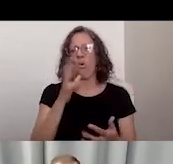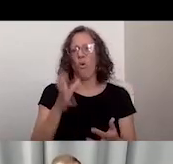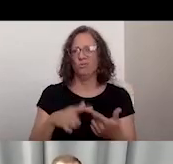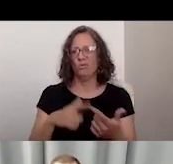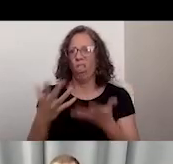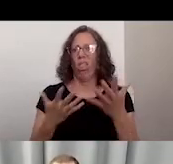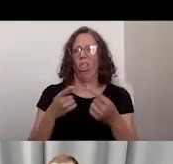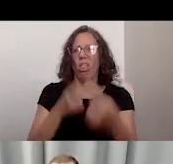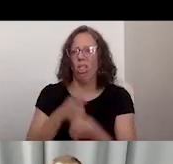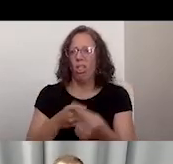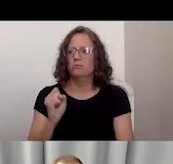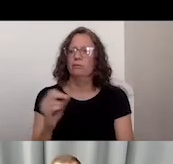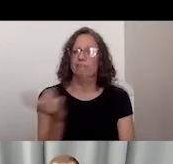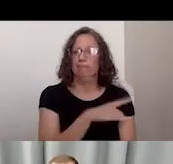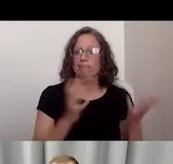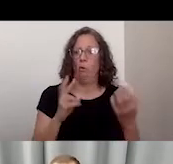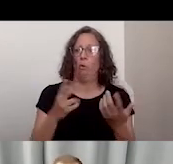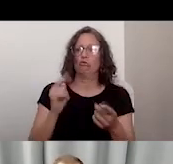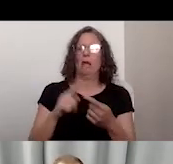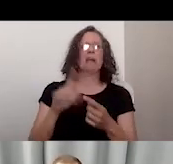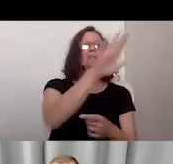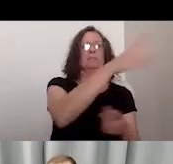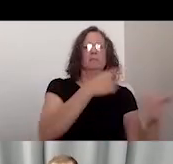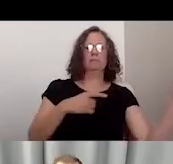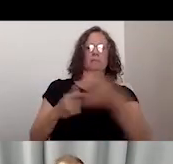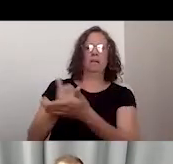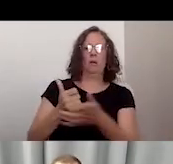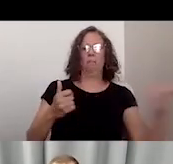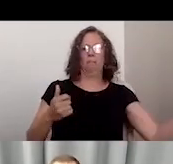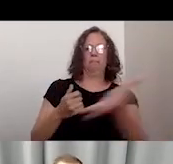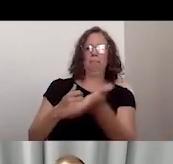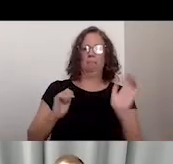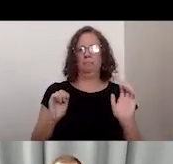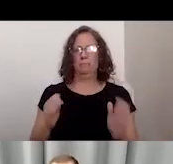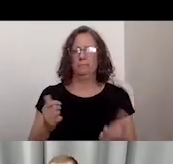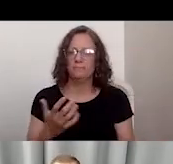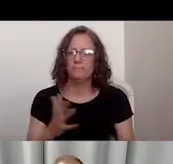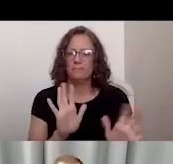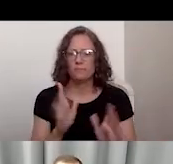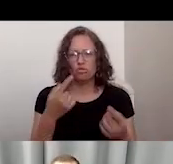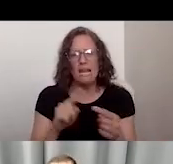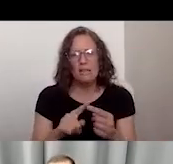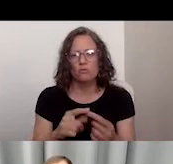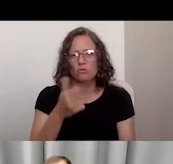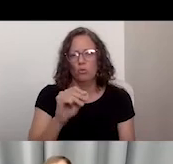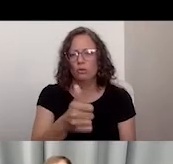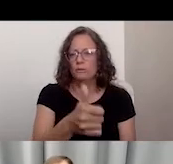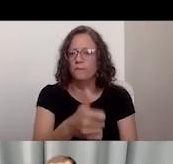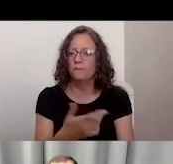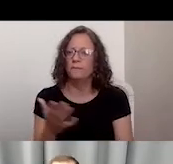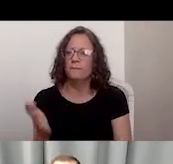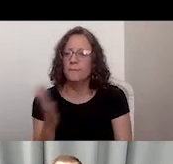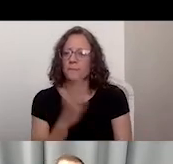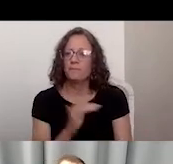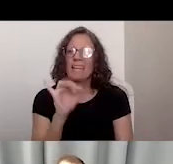deaf, don't just think, oh, this is going to be a struggle. Let me go get somebody else to come in and help. don't try not to do